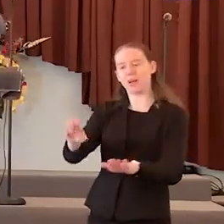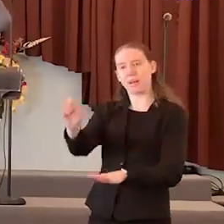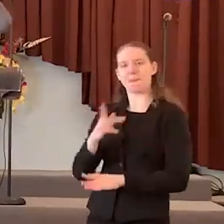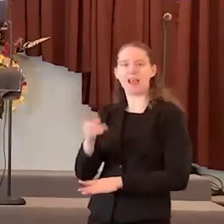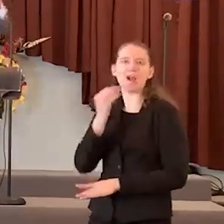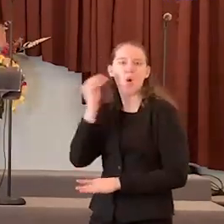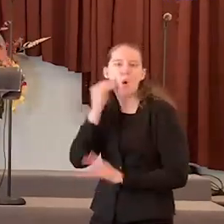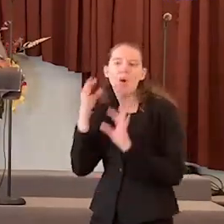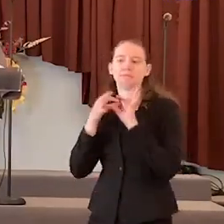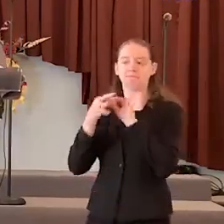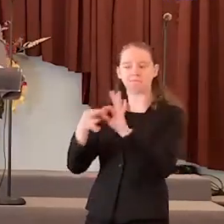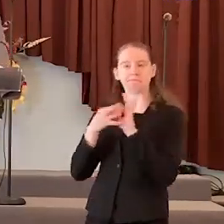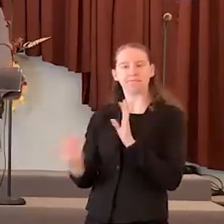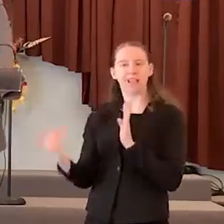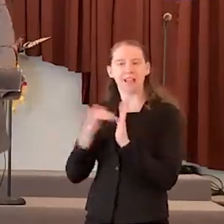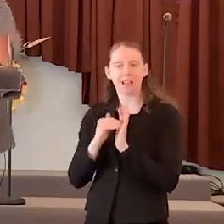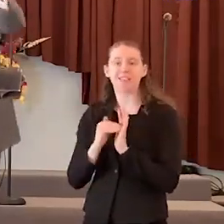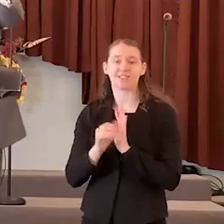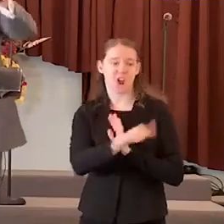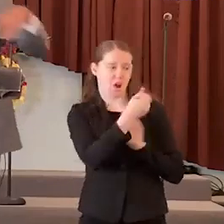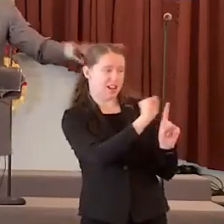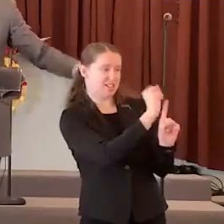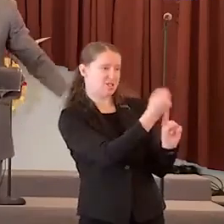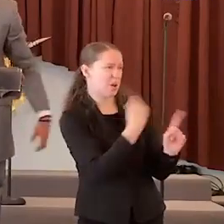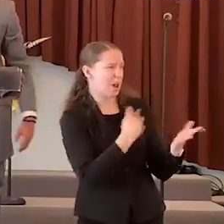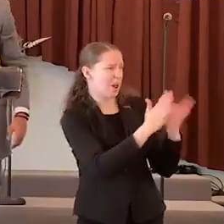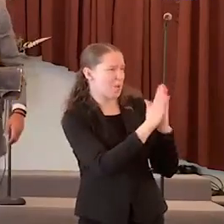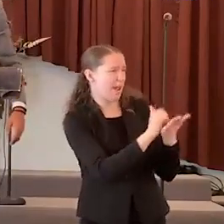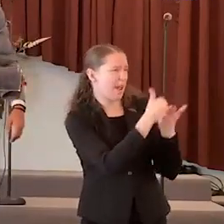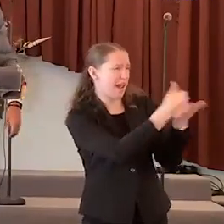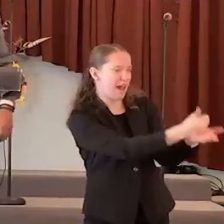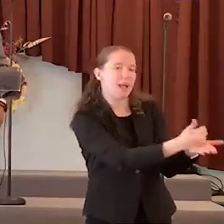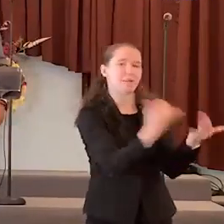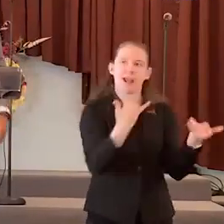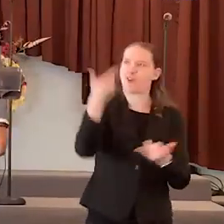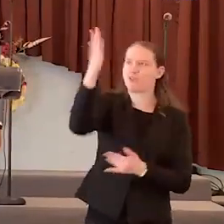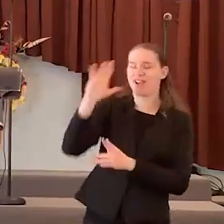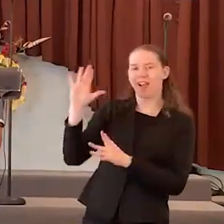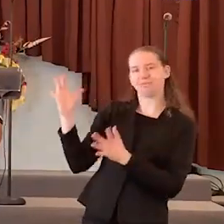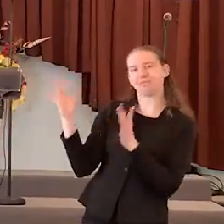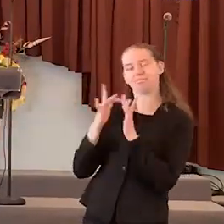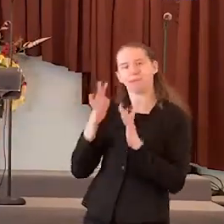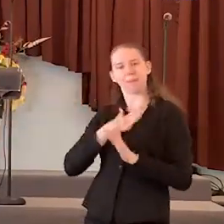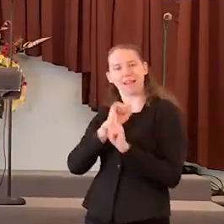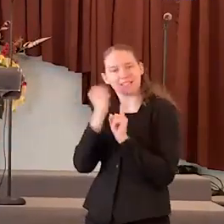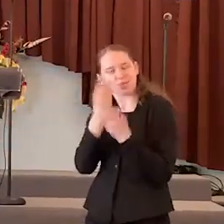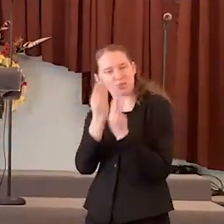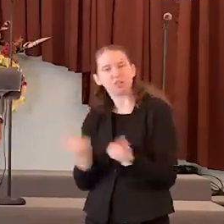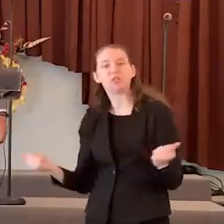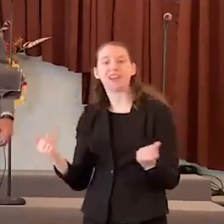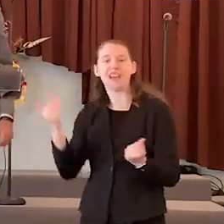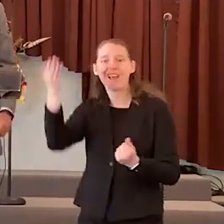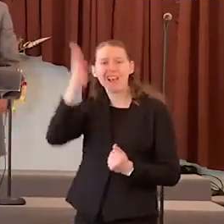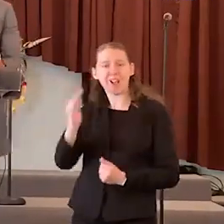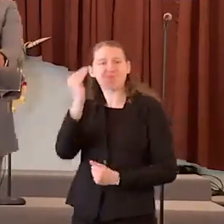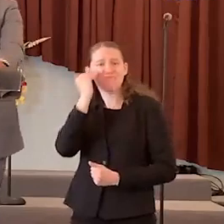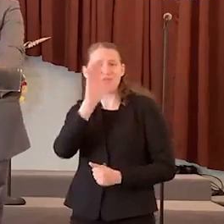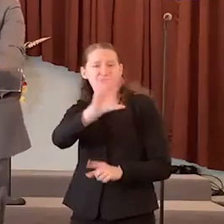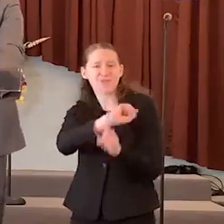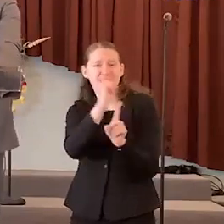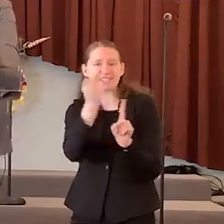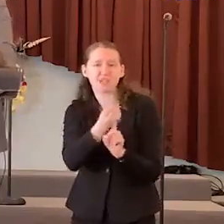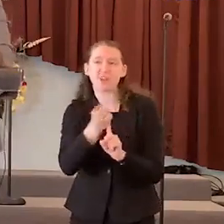I pray for somebody else's situation, God turned it around for me. Don't you realize that God knows what you're going through? But he wants